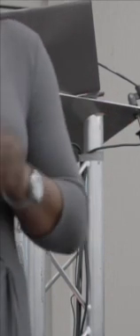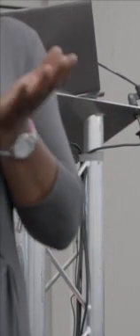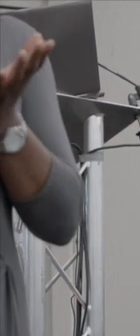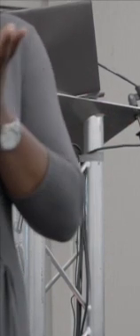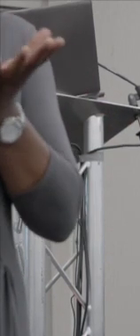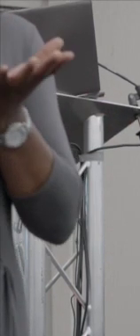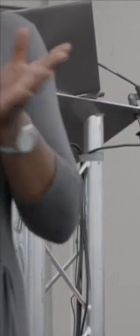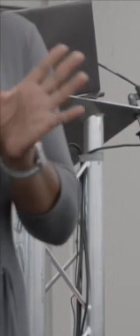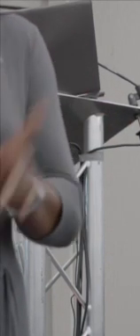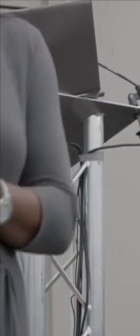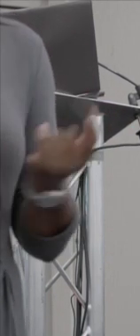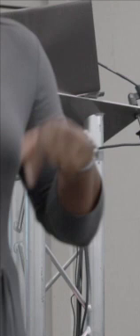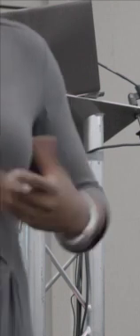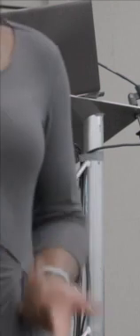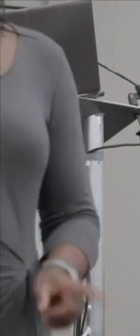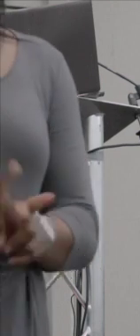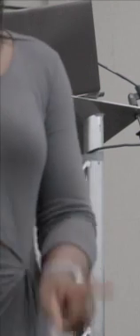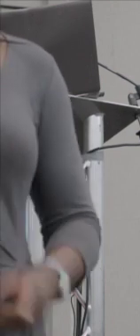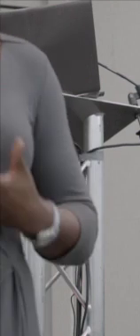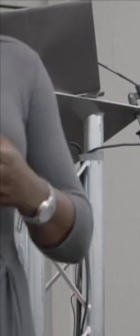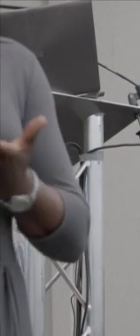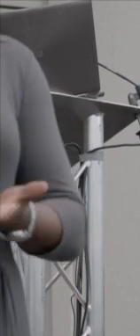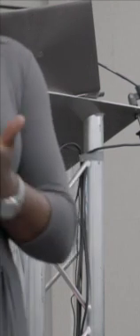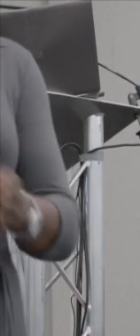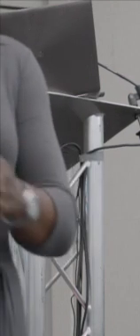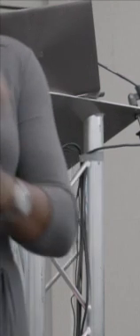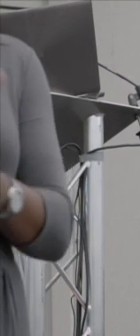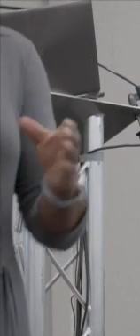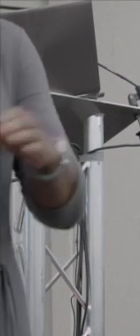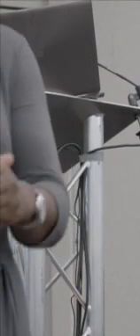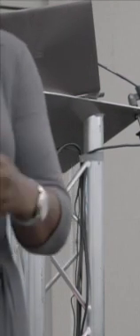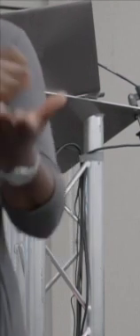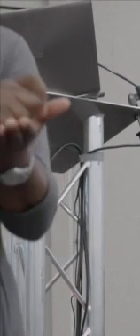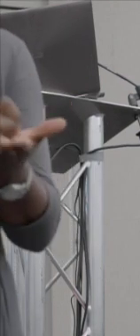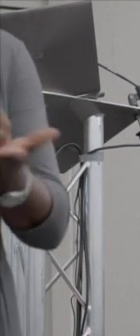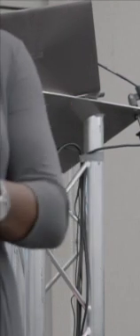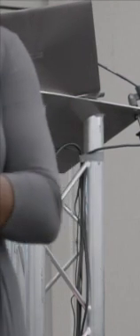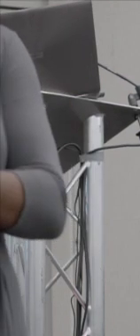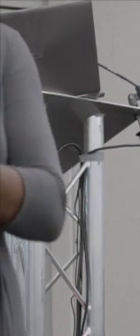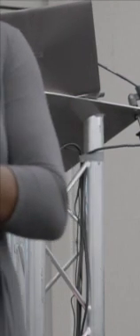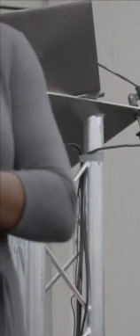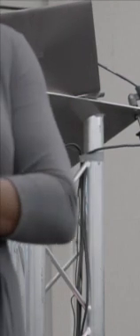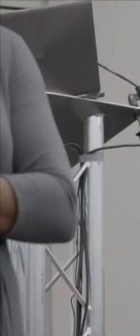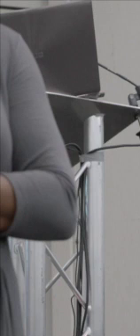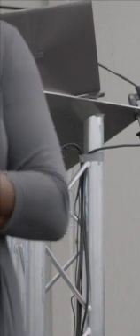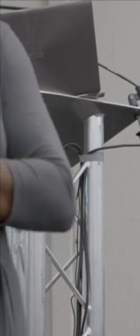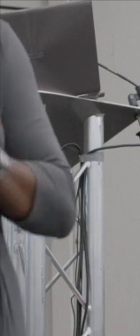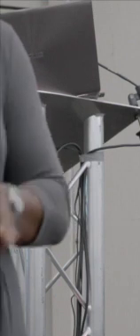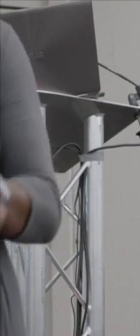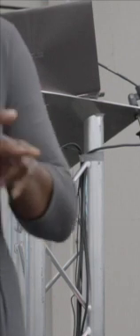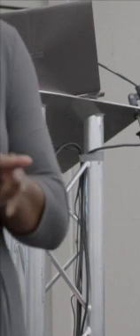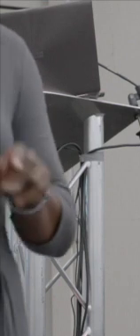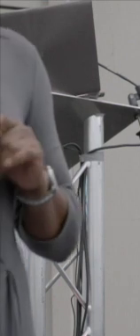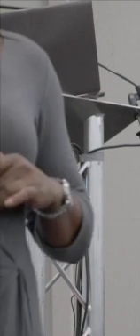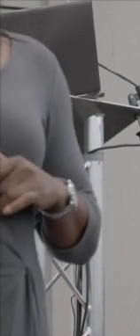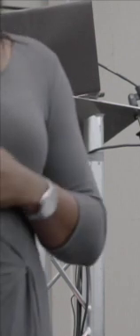my charity work, which involves a lot of things like writing, speaking, appearing in the media, appearing in videos, and that kind of is what